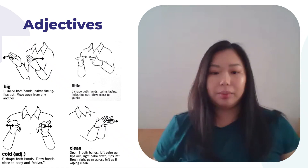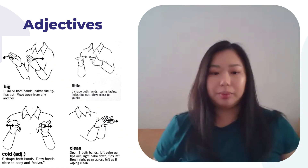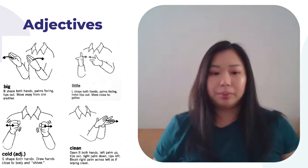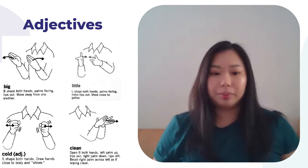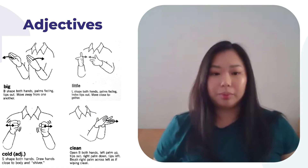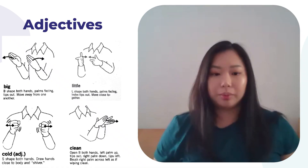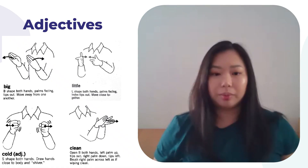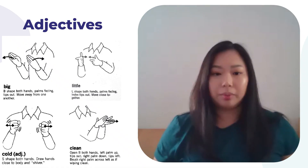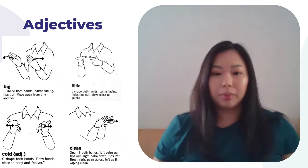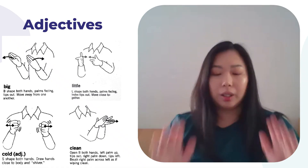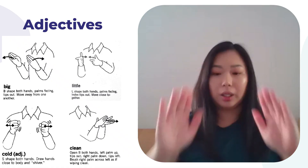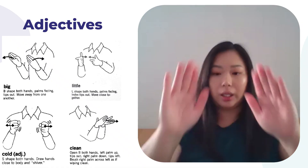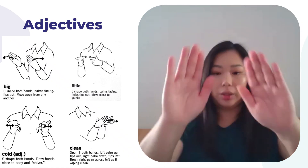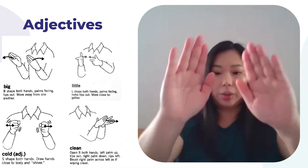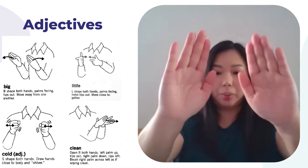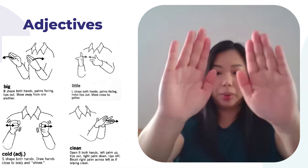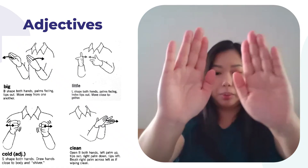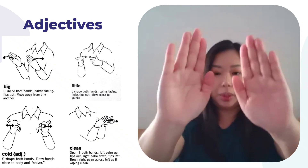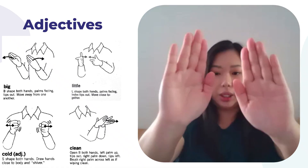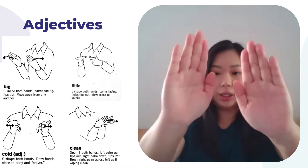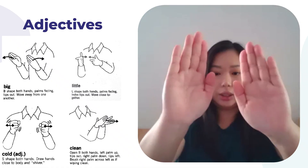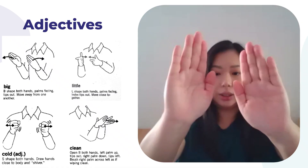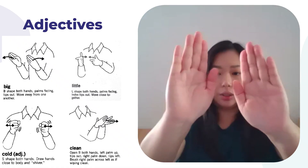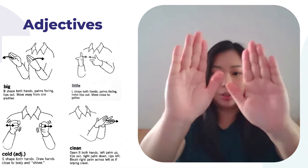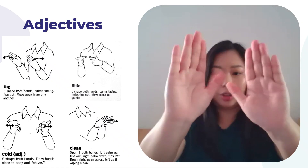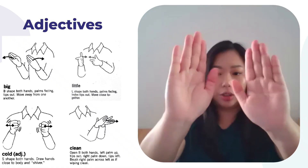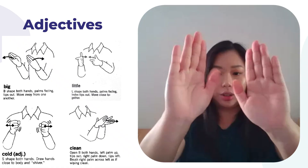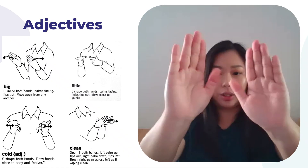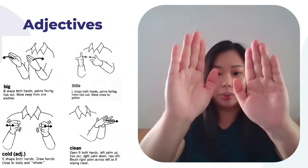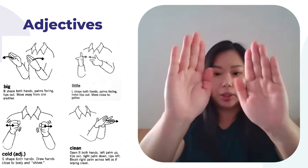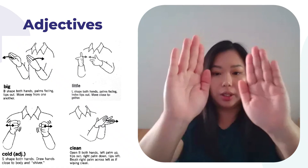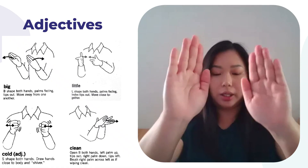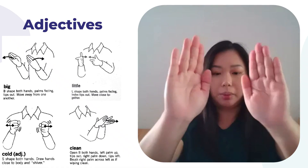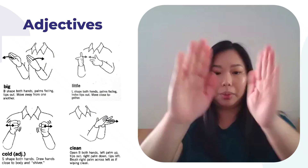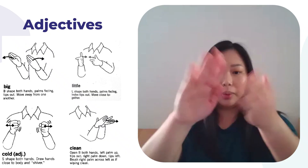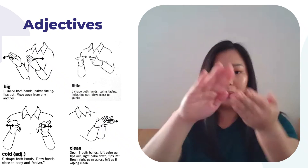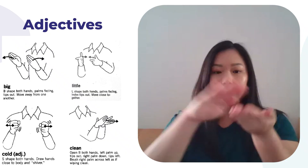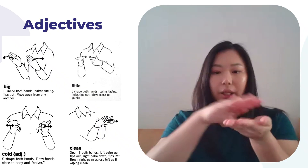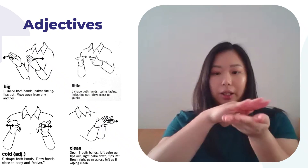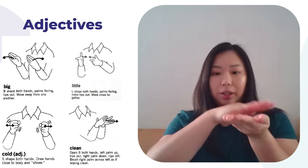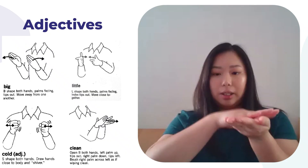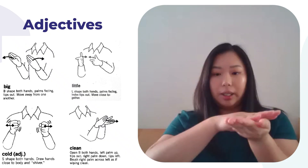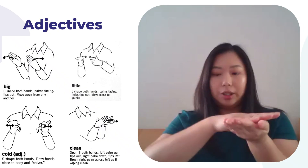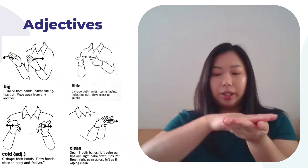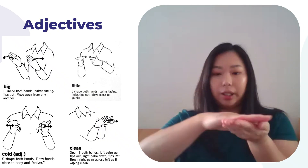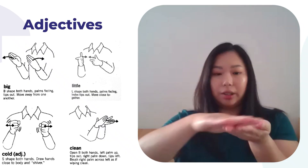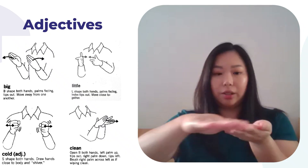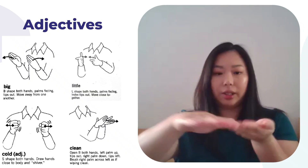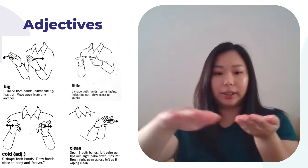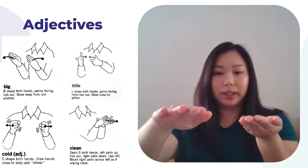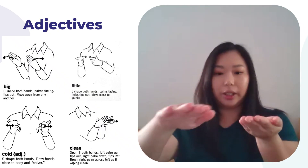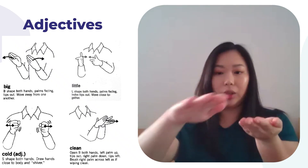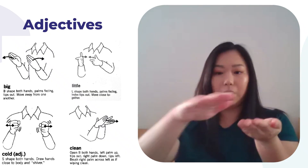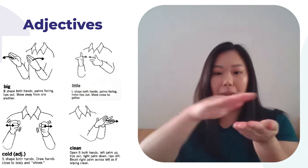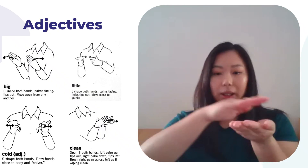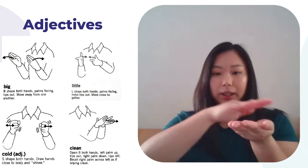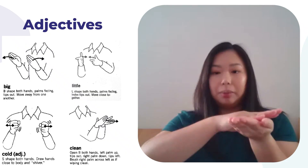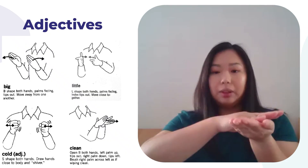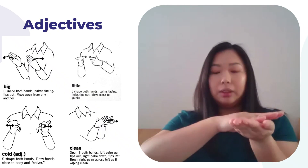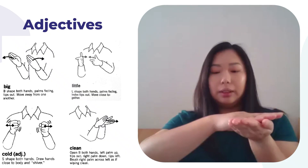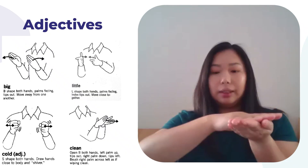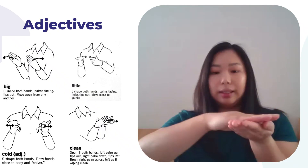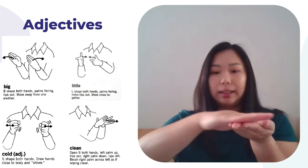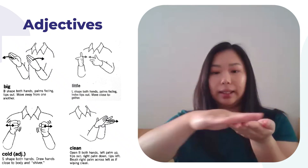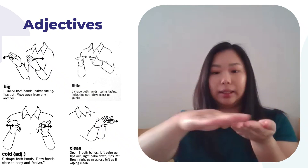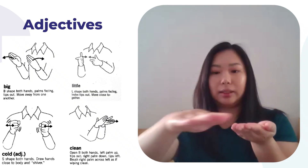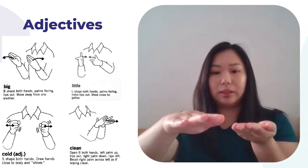Clean, an open B, so your thumbs are up, and you slide your hand across like you're wiping a